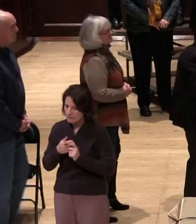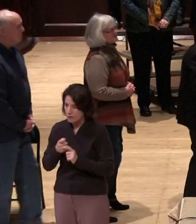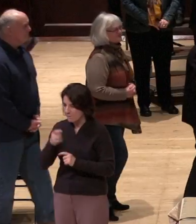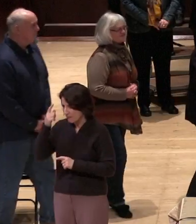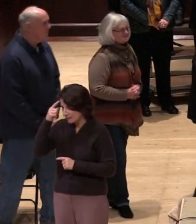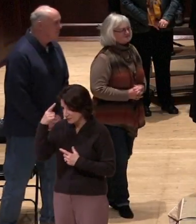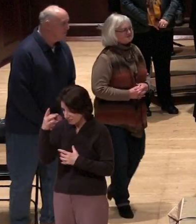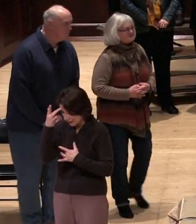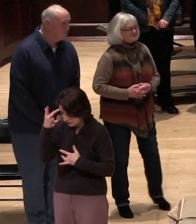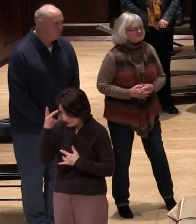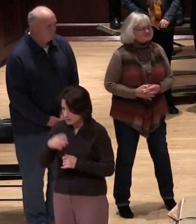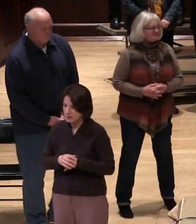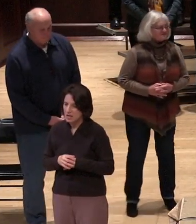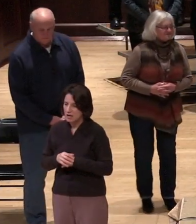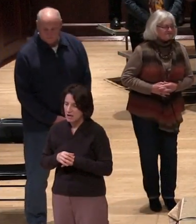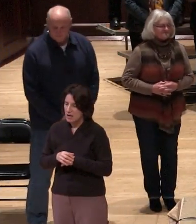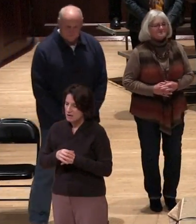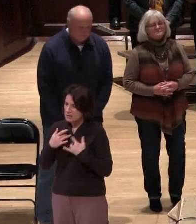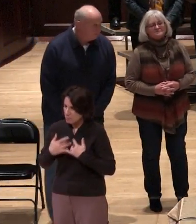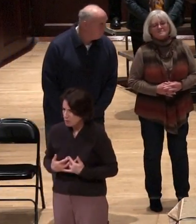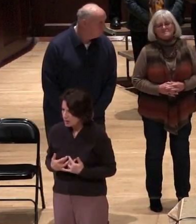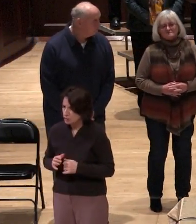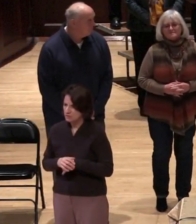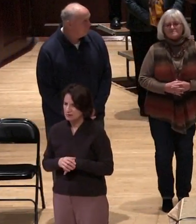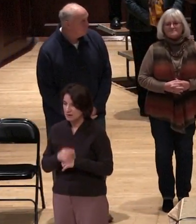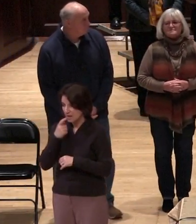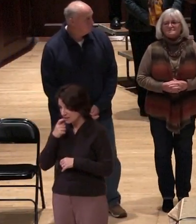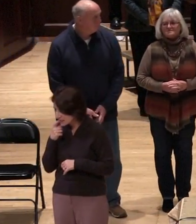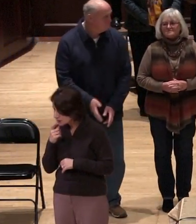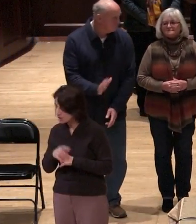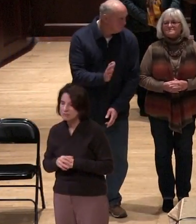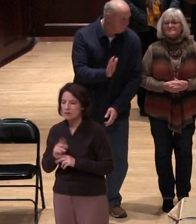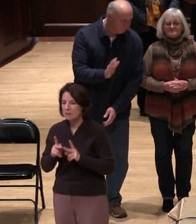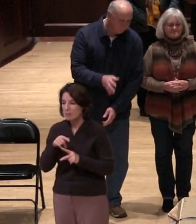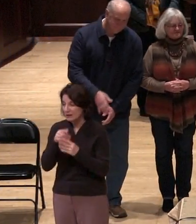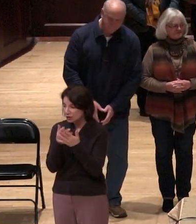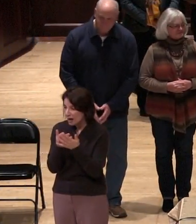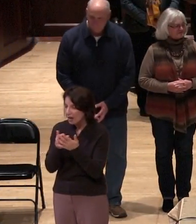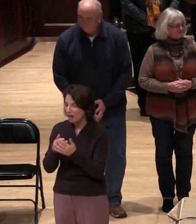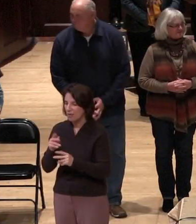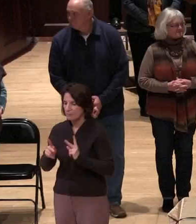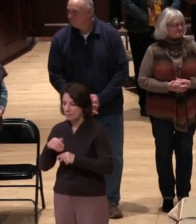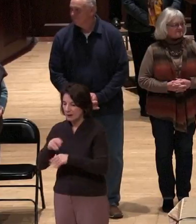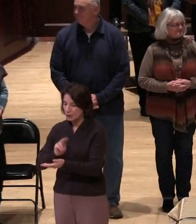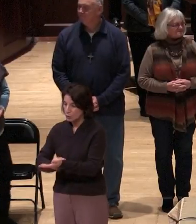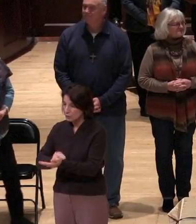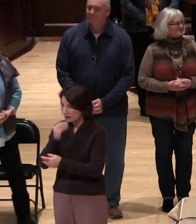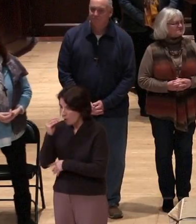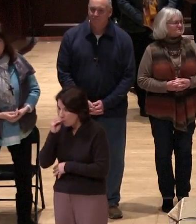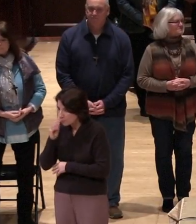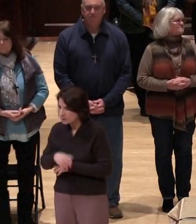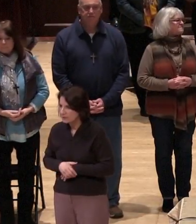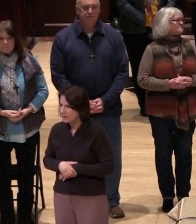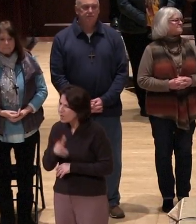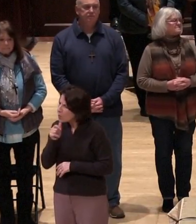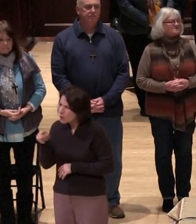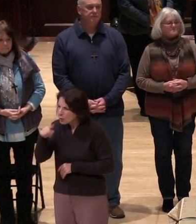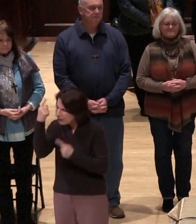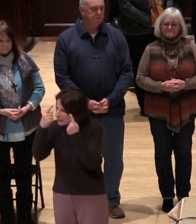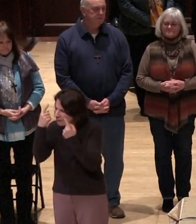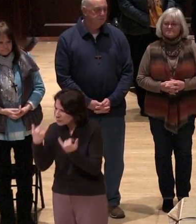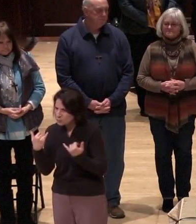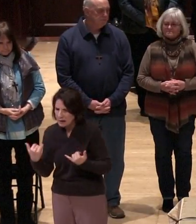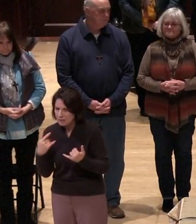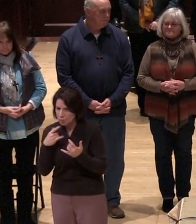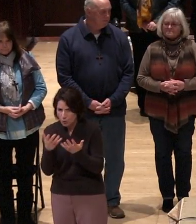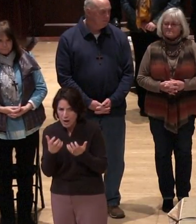depression, addiction, people in jail, people in nursing homes. Who is on your mind today that you'd